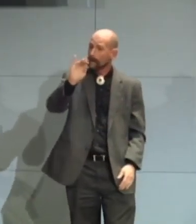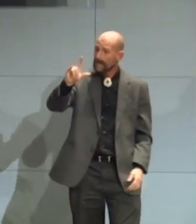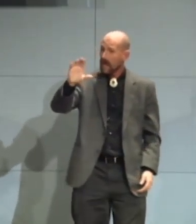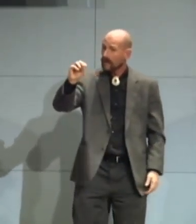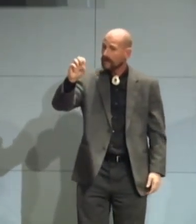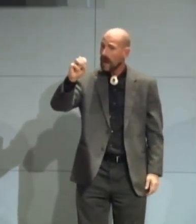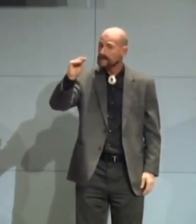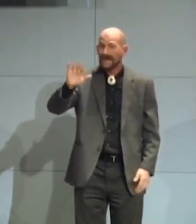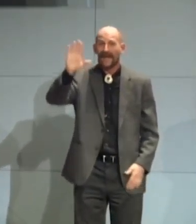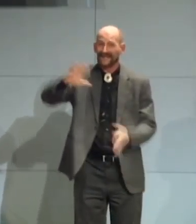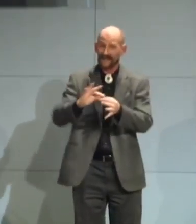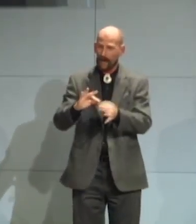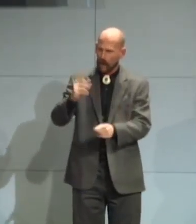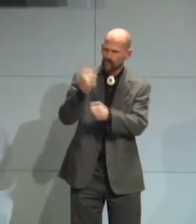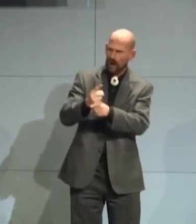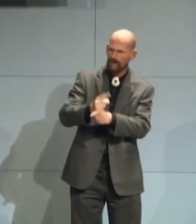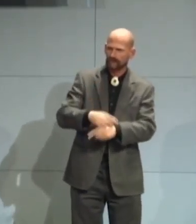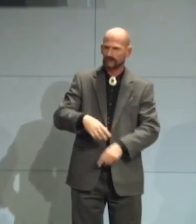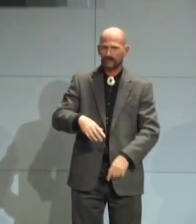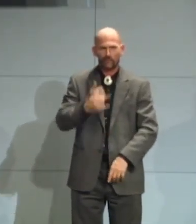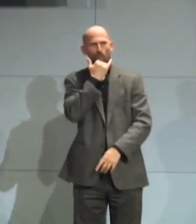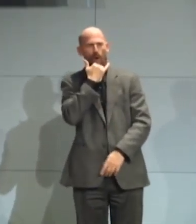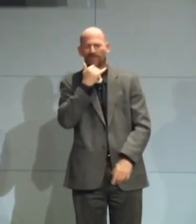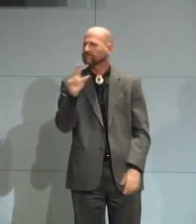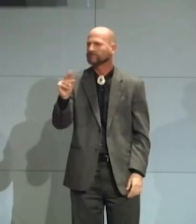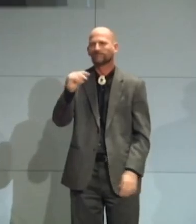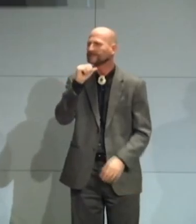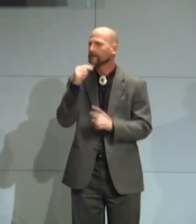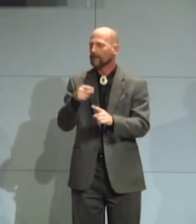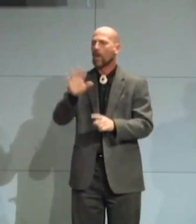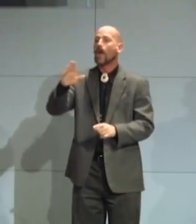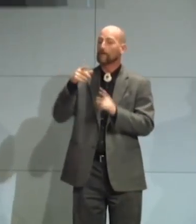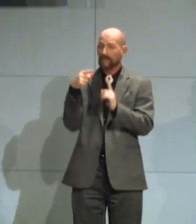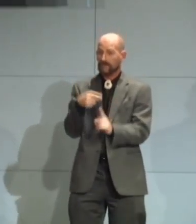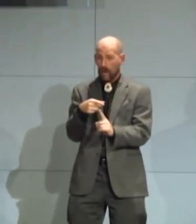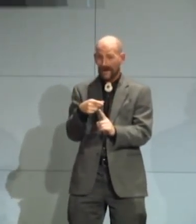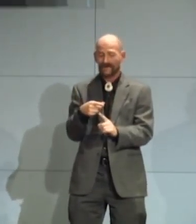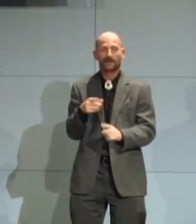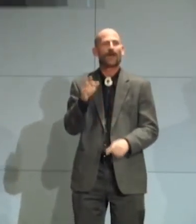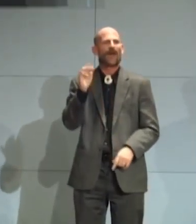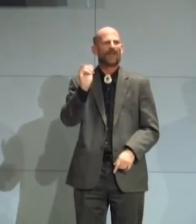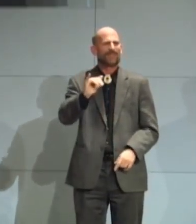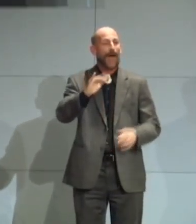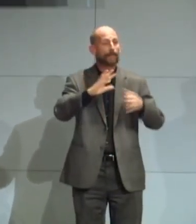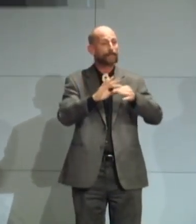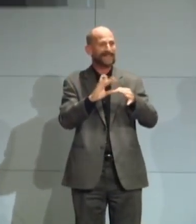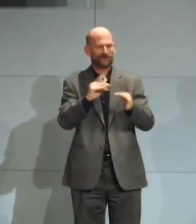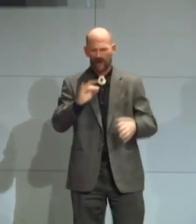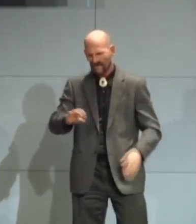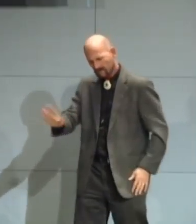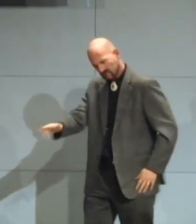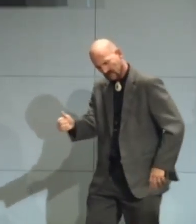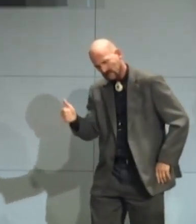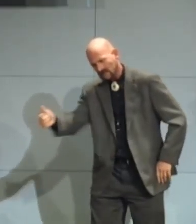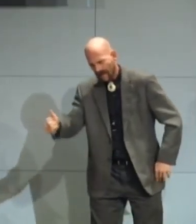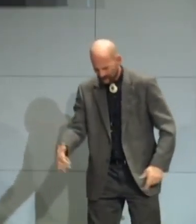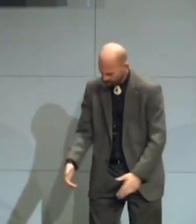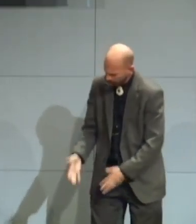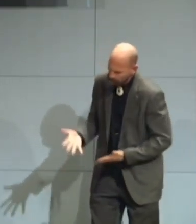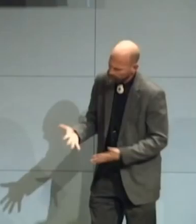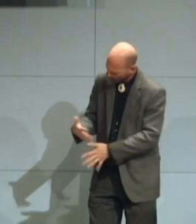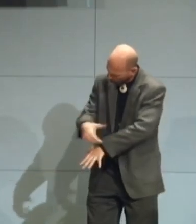of a few hundred people and give a lecture. That's different because it's not personal. It doesn't feel personal the same way it